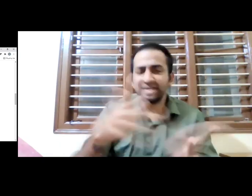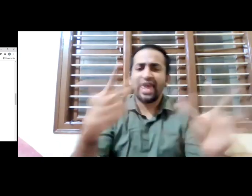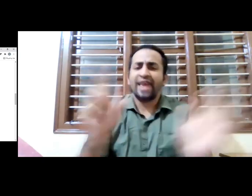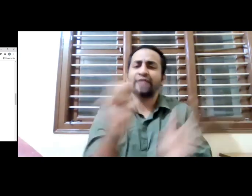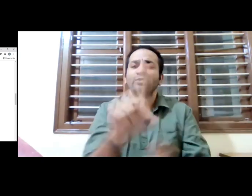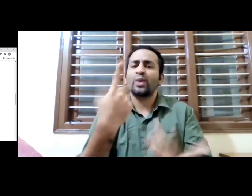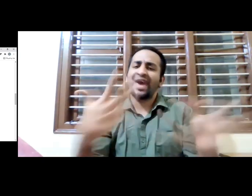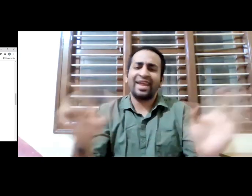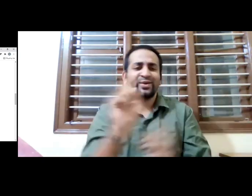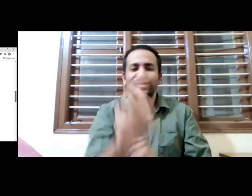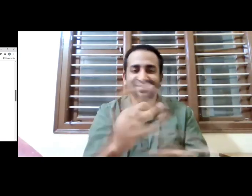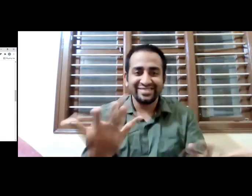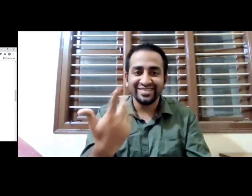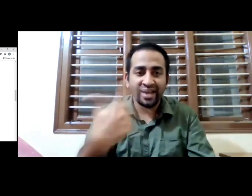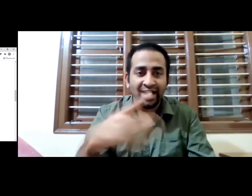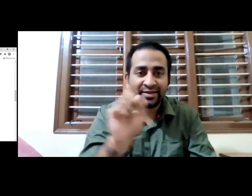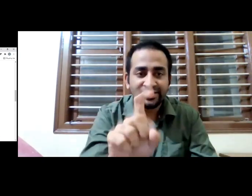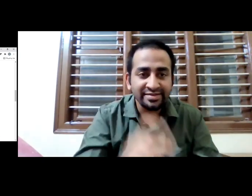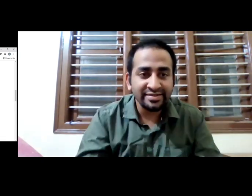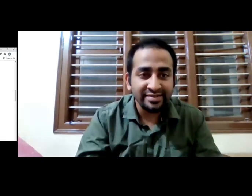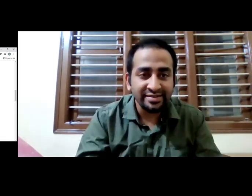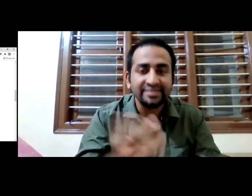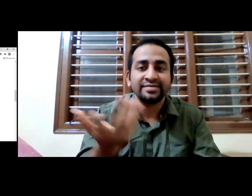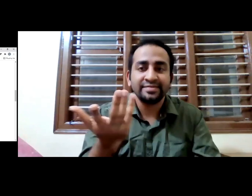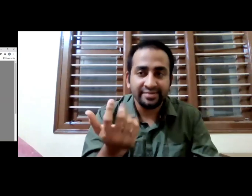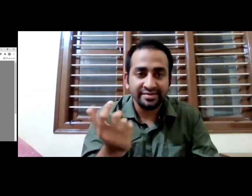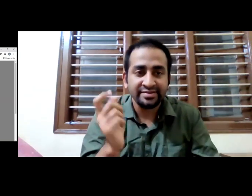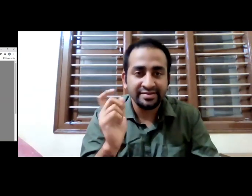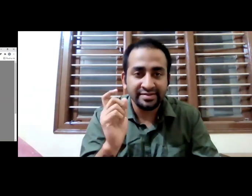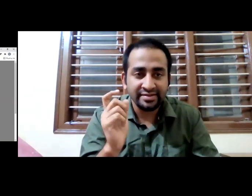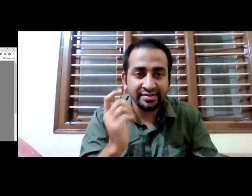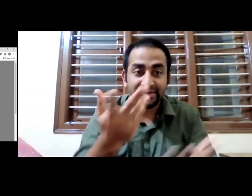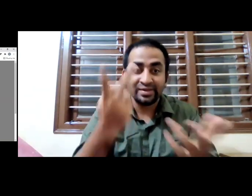not there. Scroll up, scroll up. You can choose anyone and just click and we'll see.